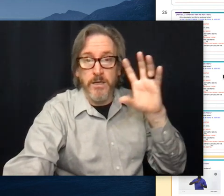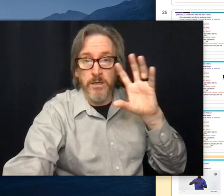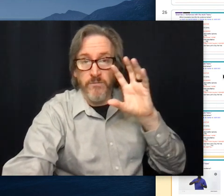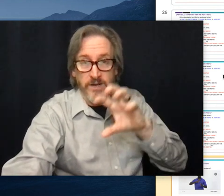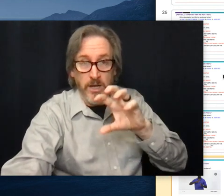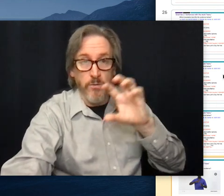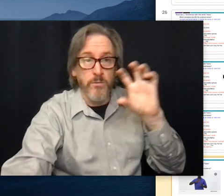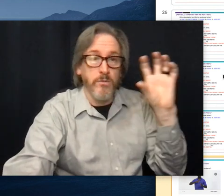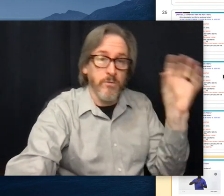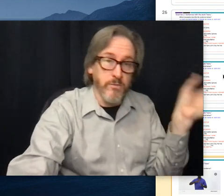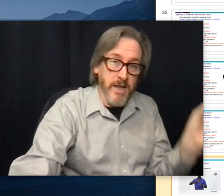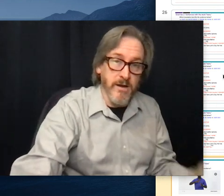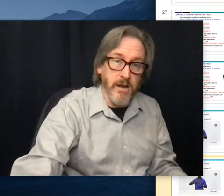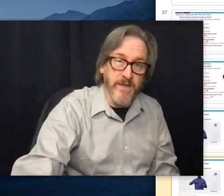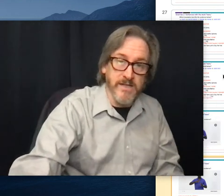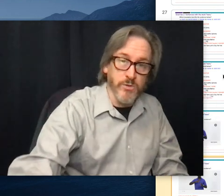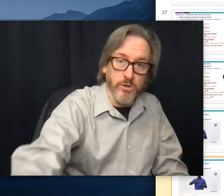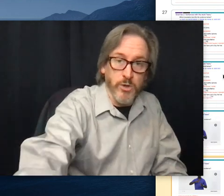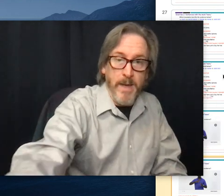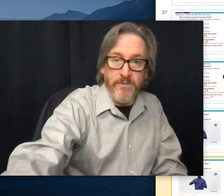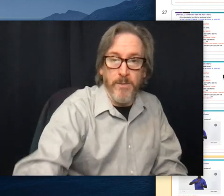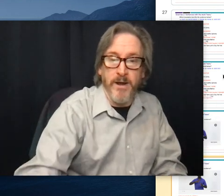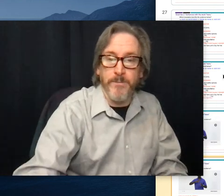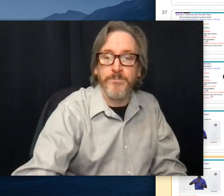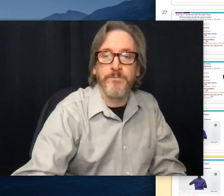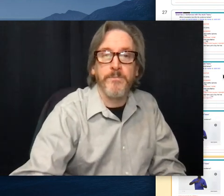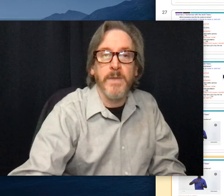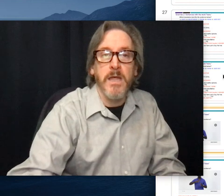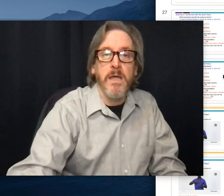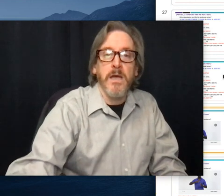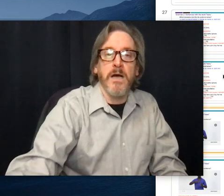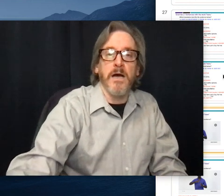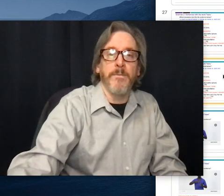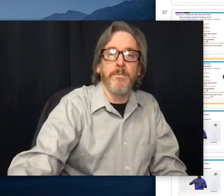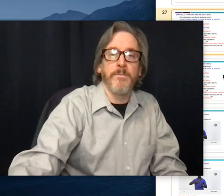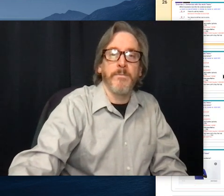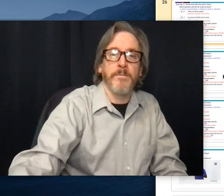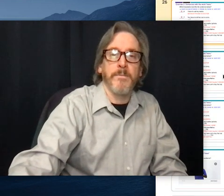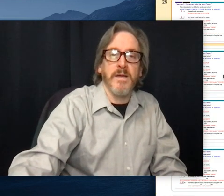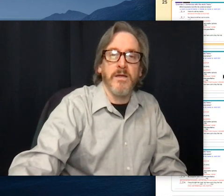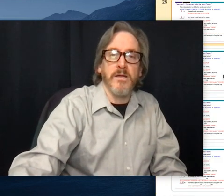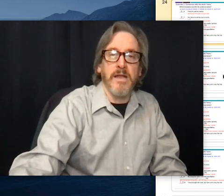the video, then the answer will show up at the bottom.